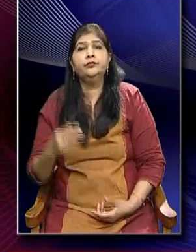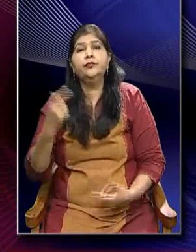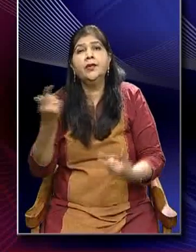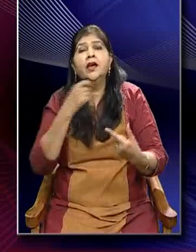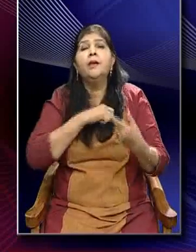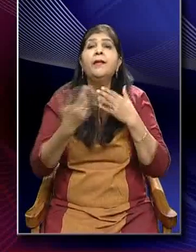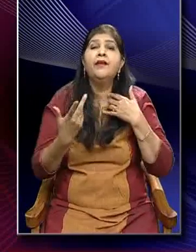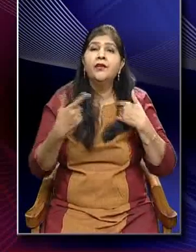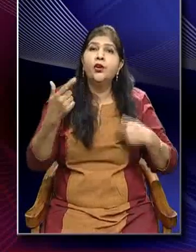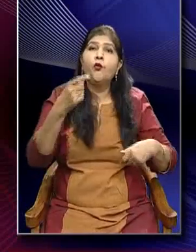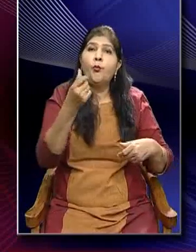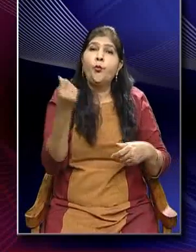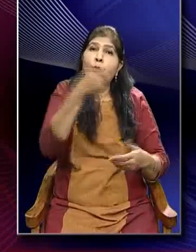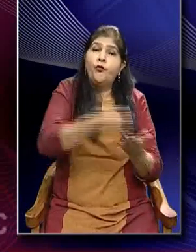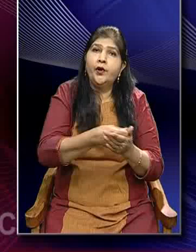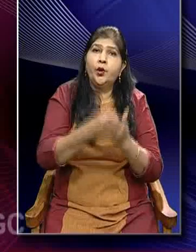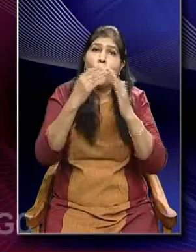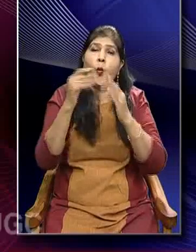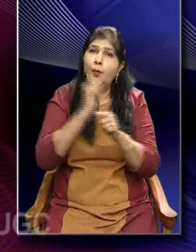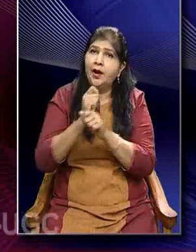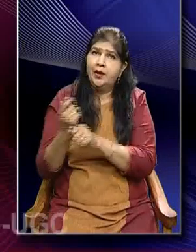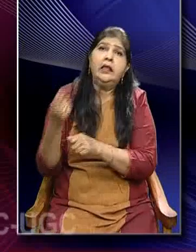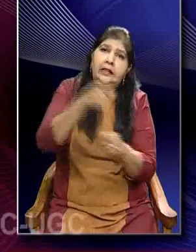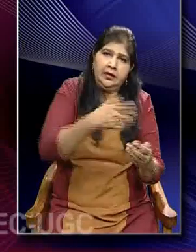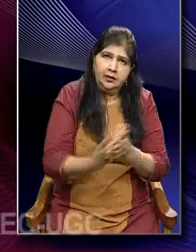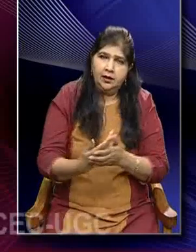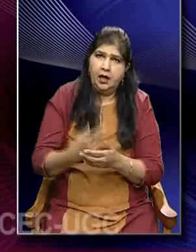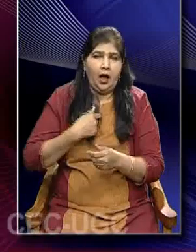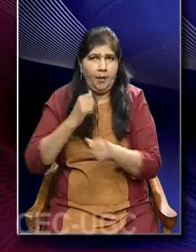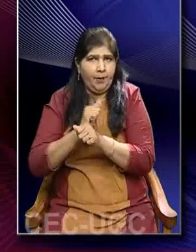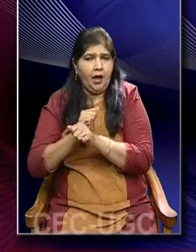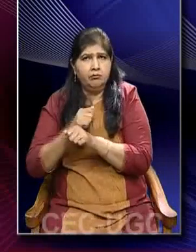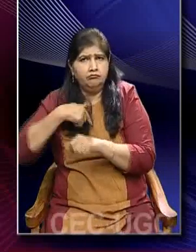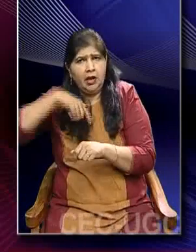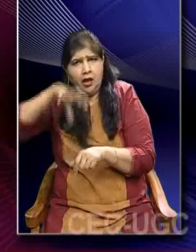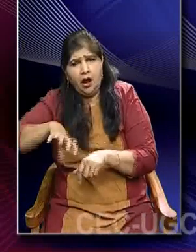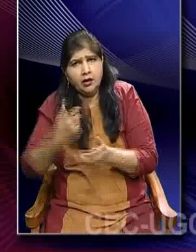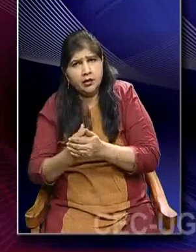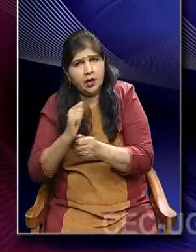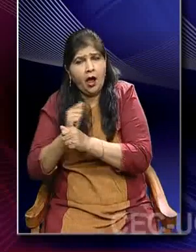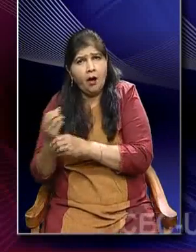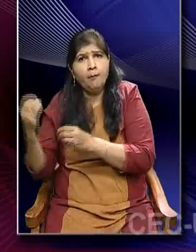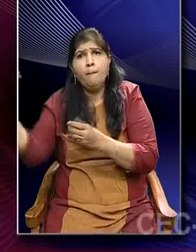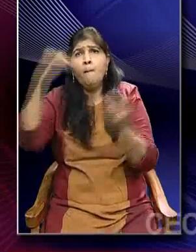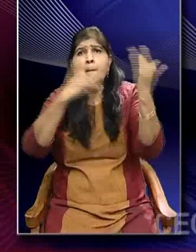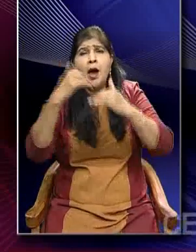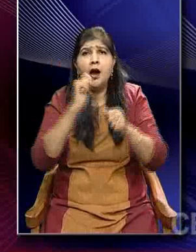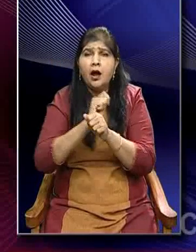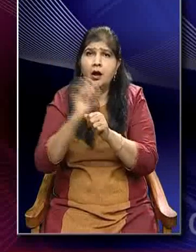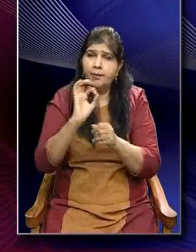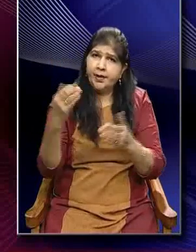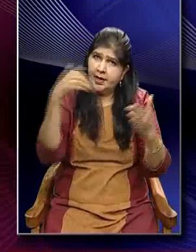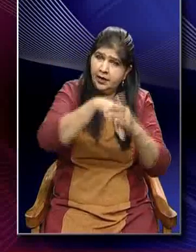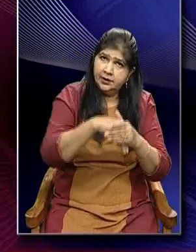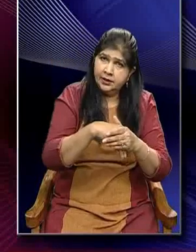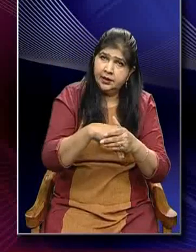advantages of profit to the home country. So, in this case, growth of MNCs and